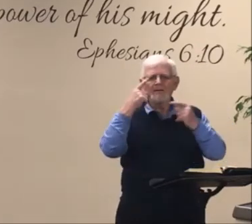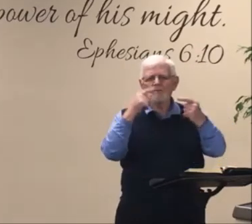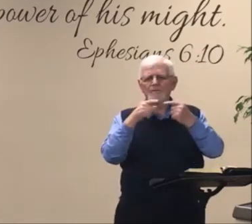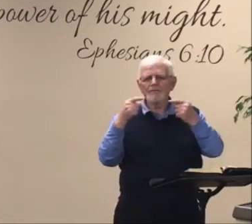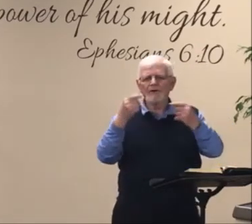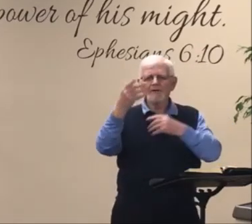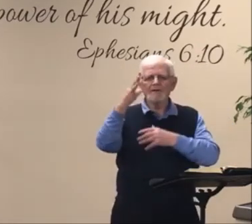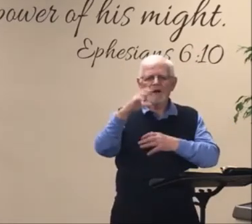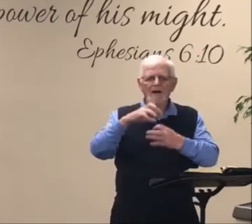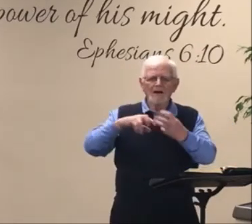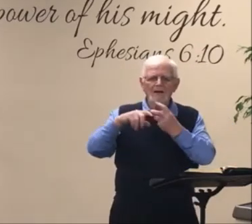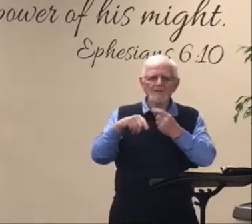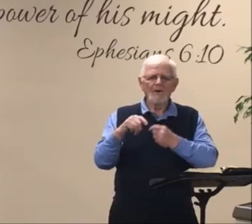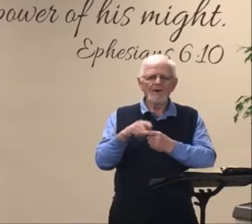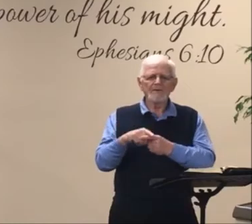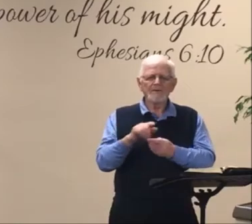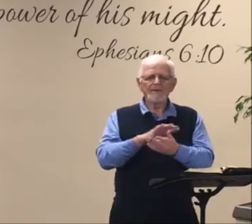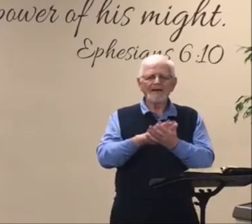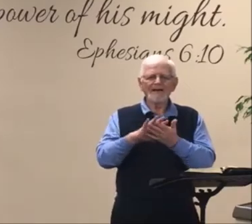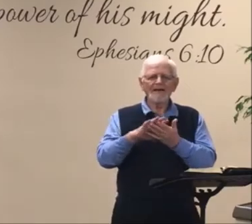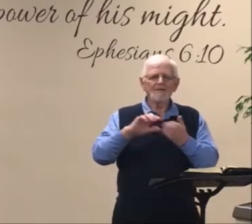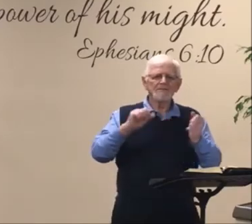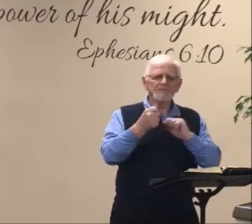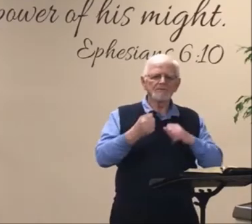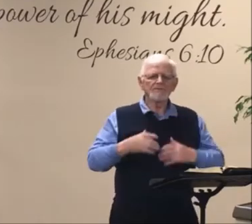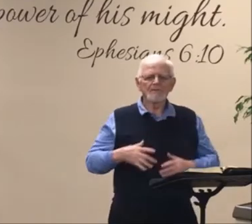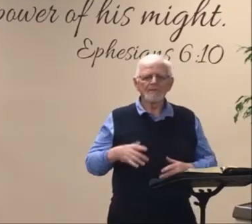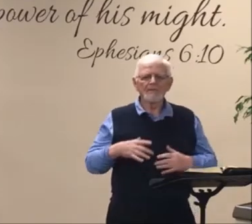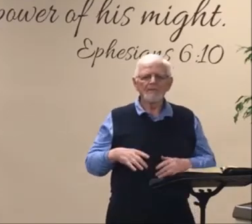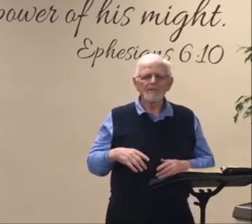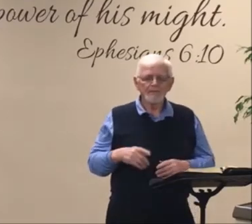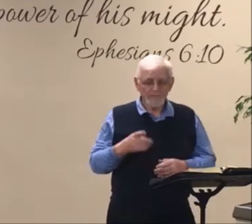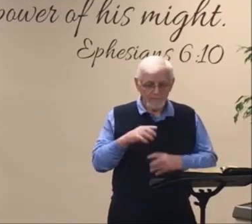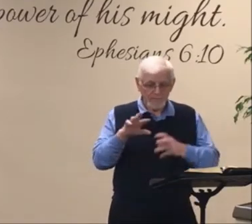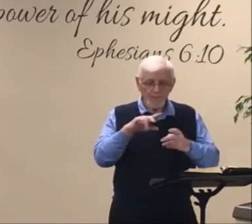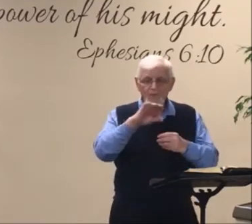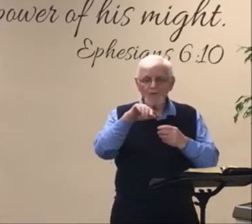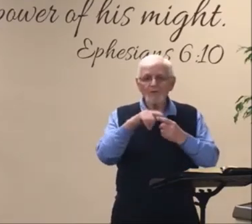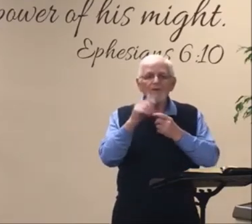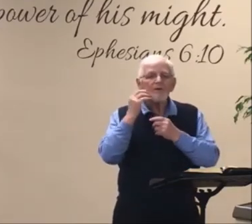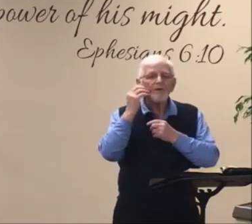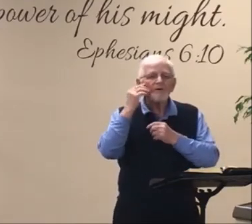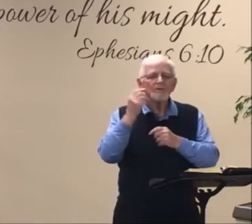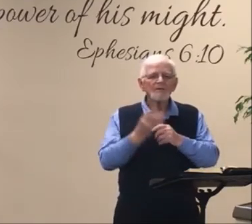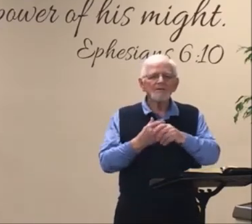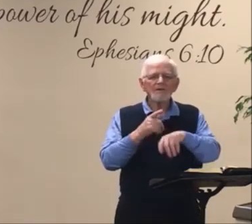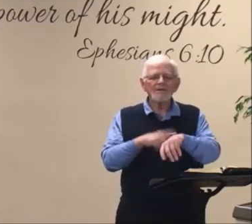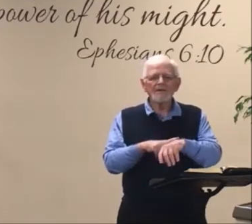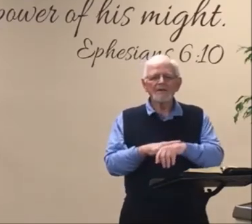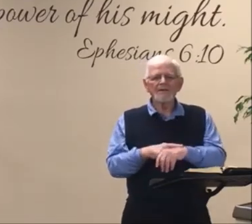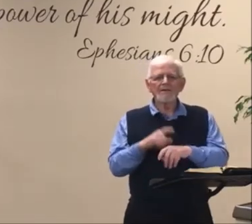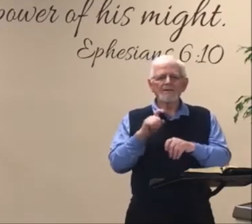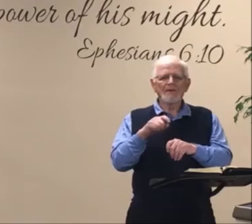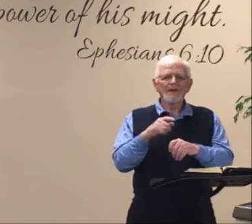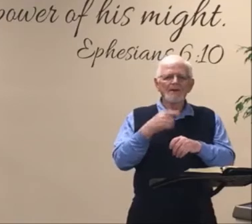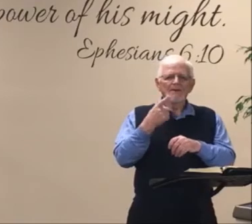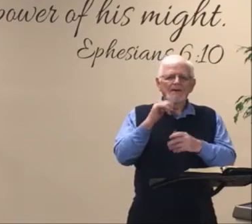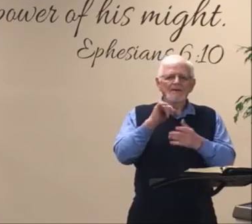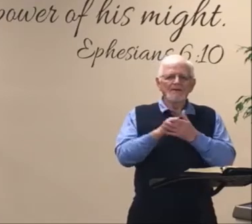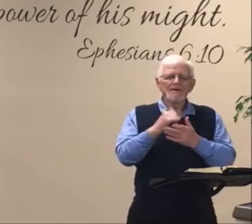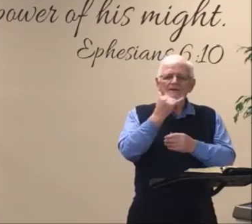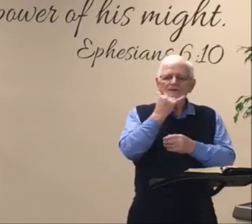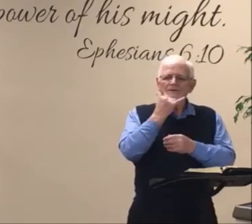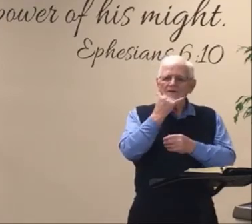you, and be clean and change your garments. You know what you have to do in your home sometimes? You have to say, we know this is